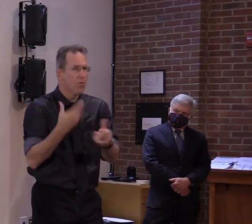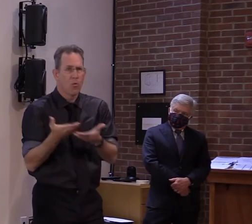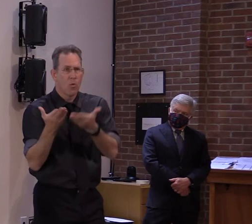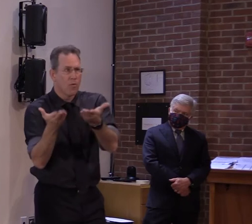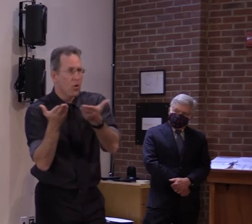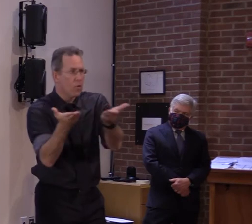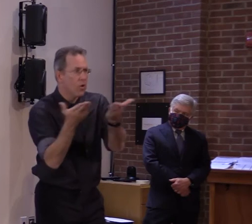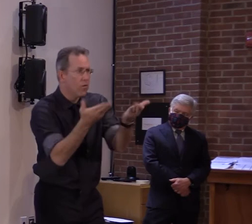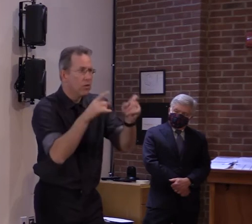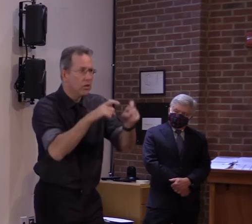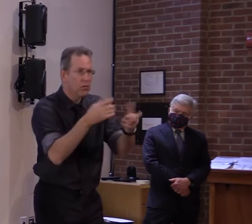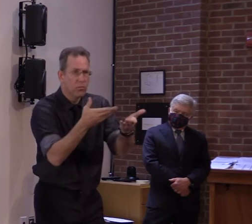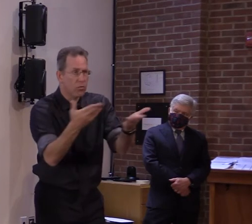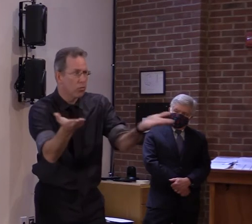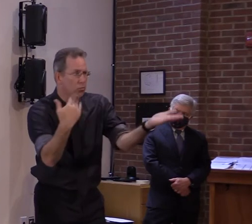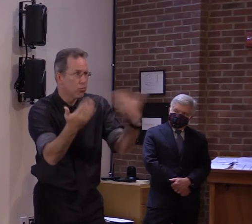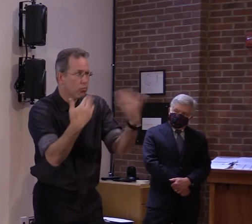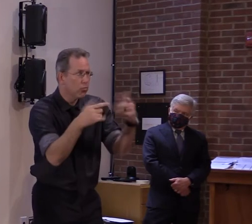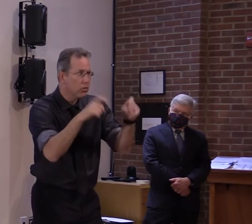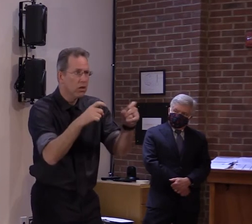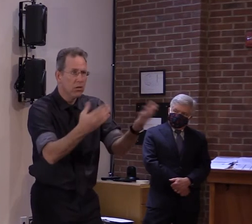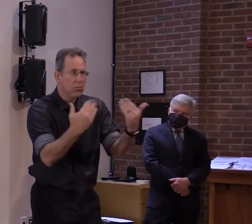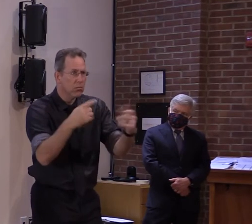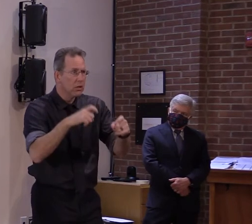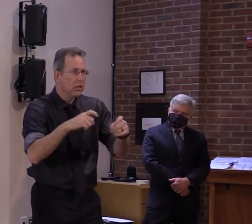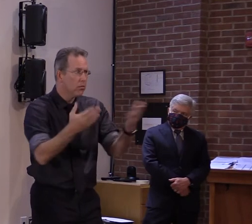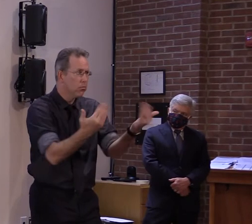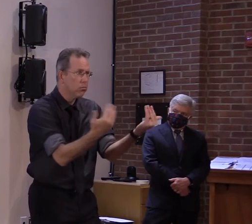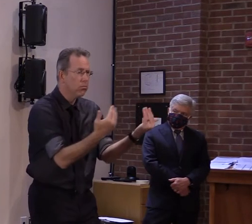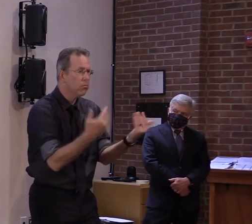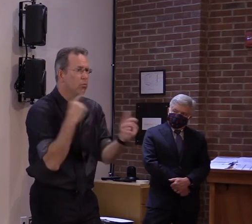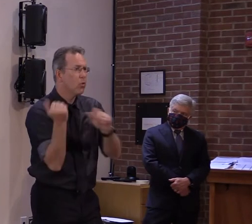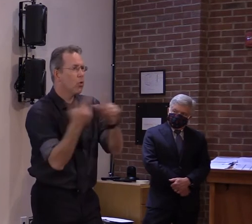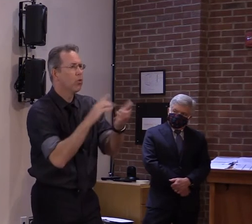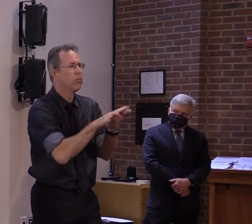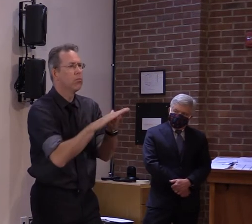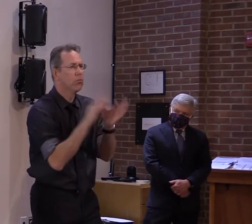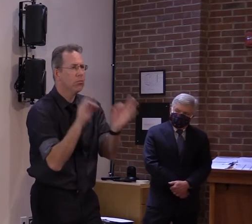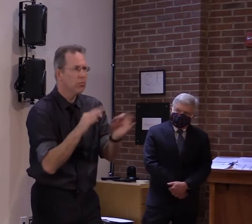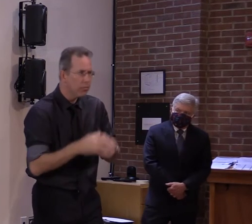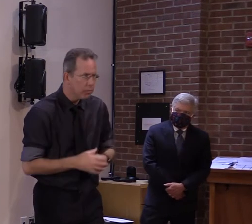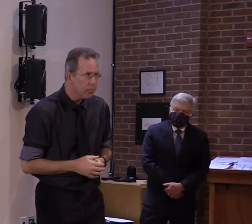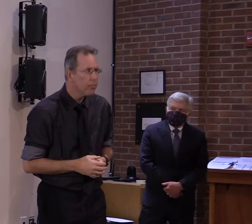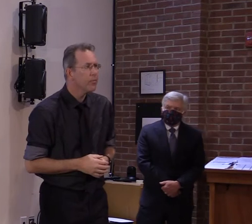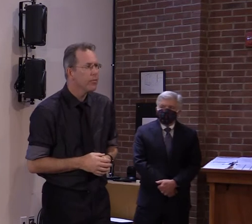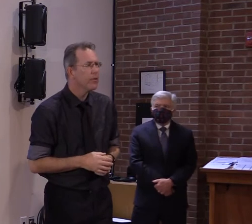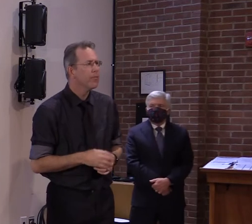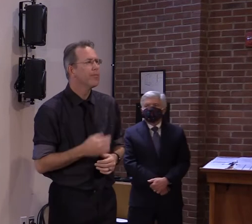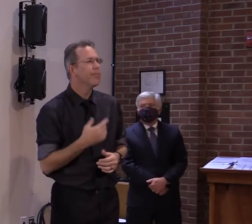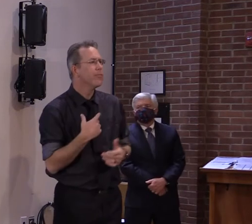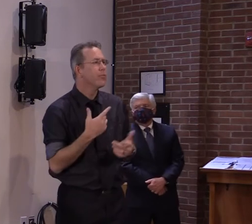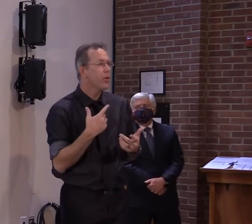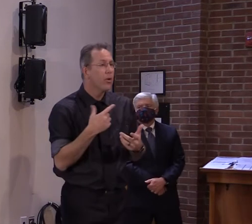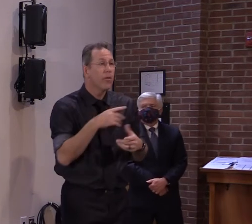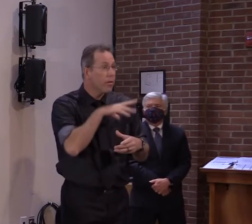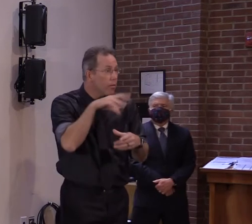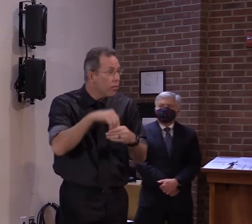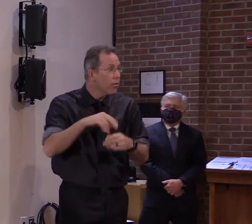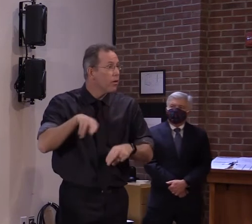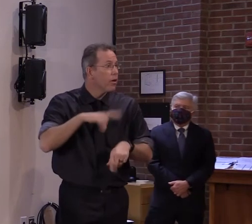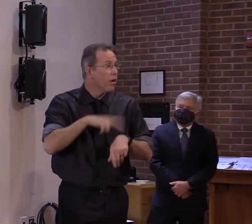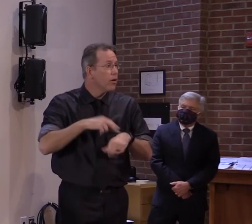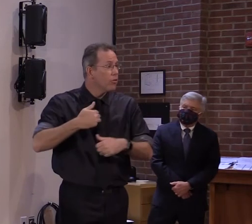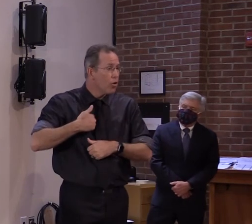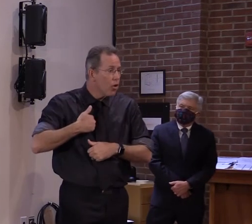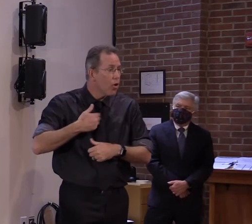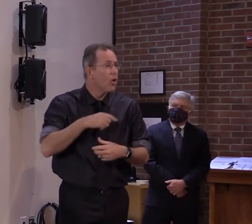district. Once again, pretty phenomenal logistics involving the National Guard, Department of Public Safety, Agency of